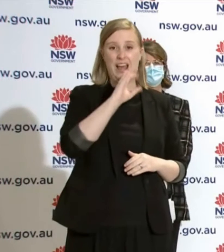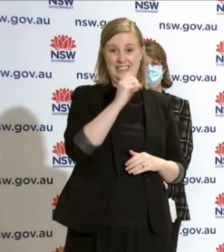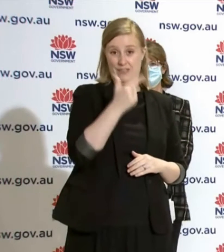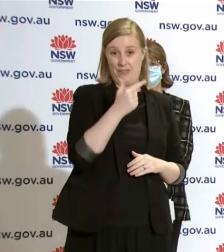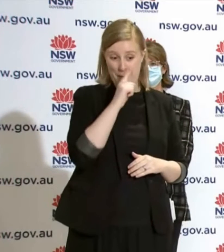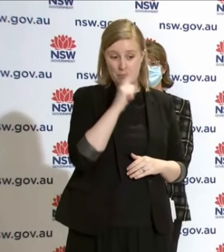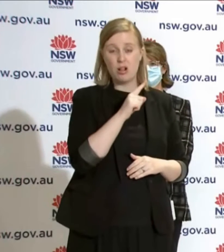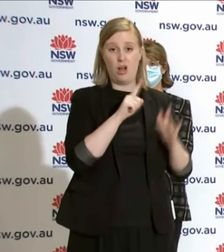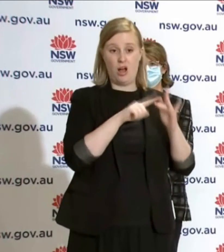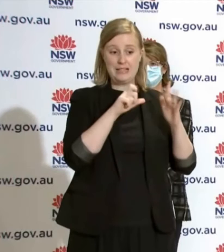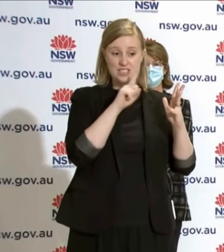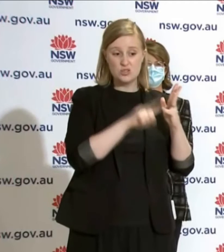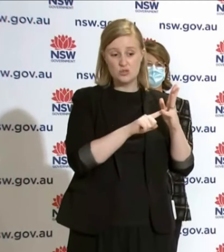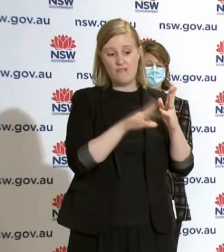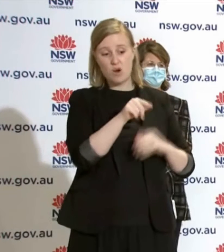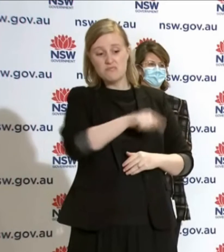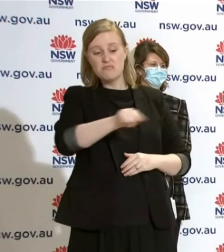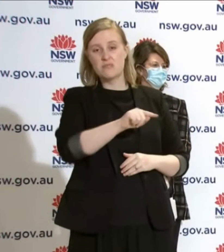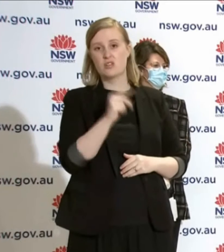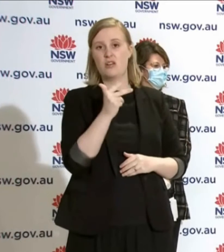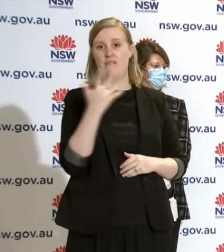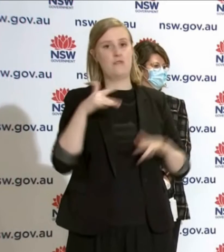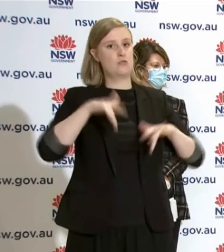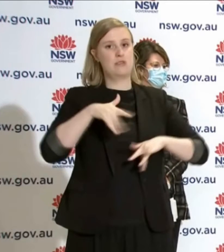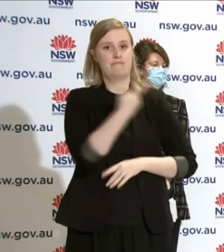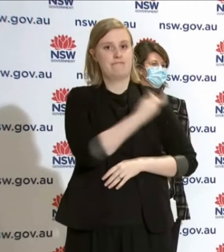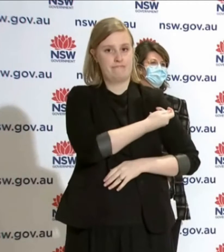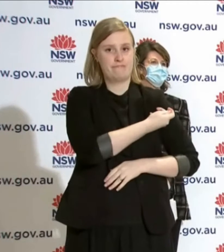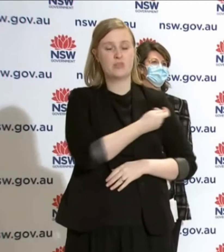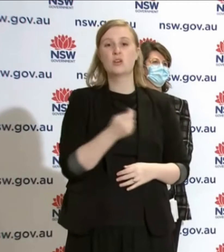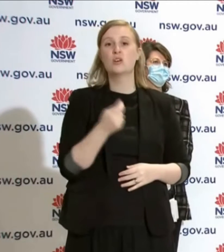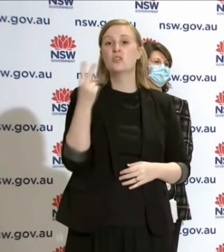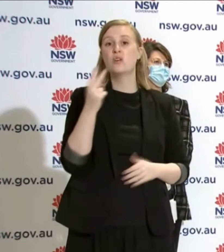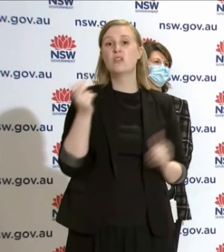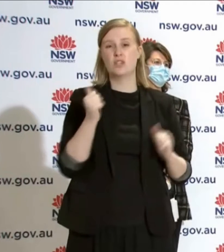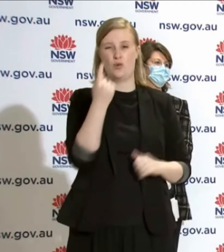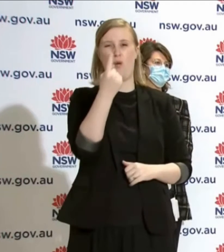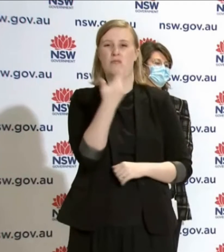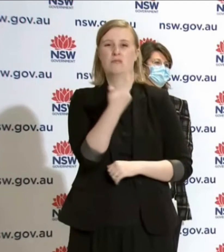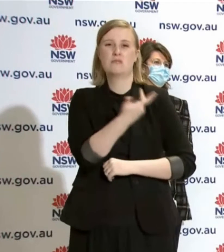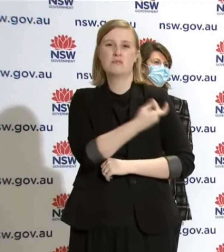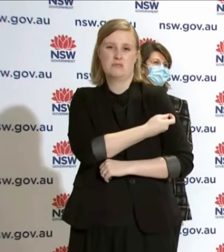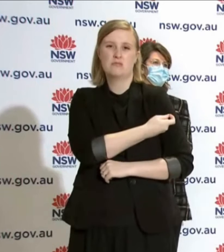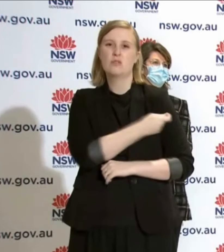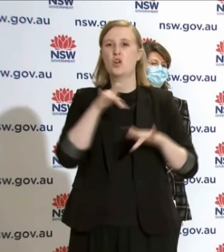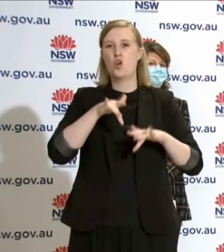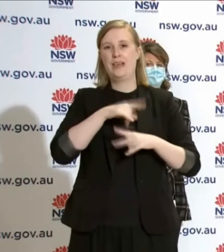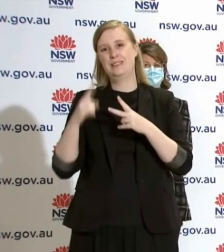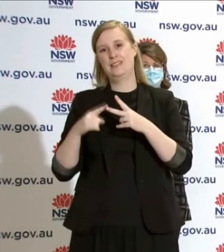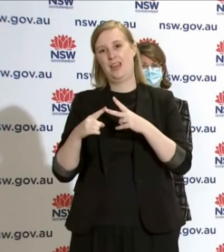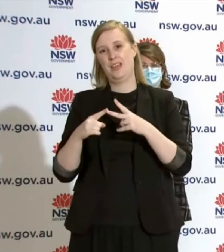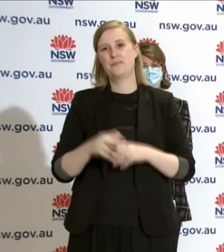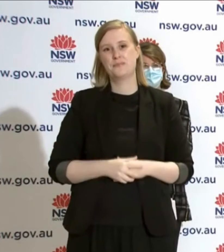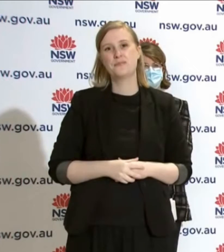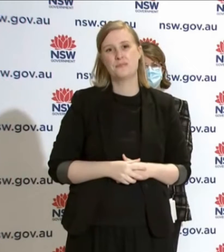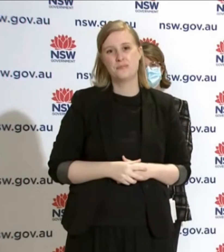ICU, 95 are not vaccinated, and 12 people have had their first dose of COVID vaccine. Again, the